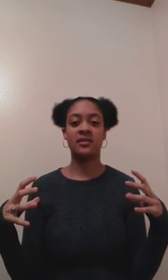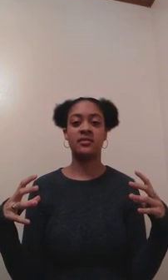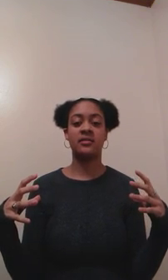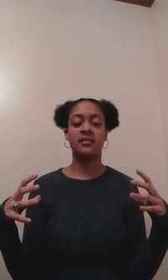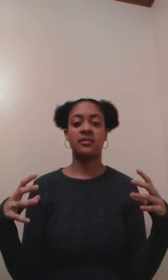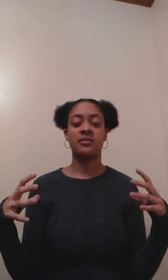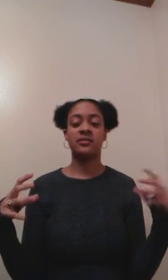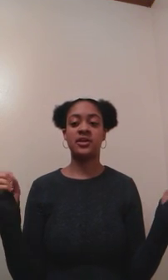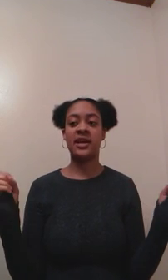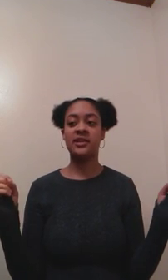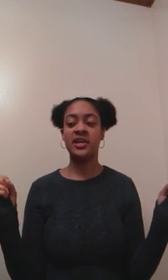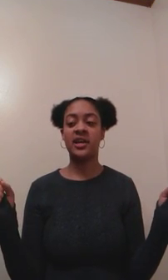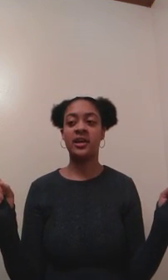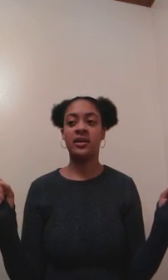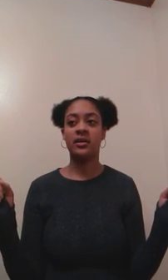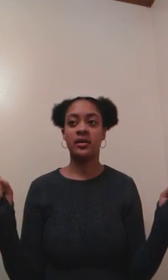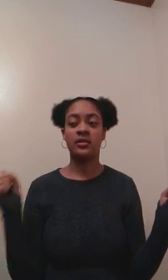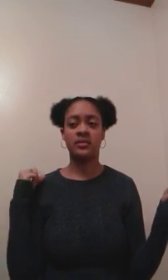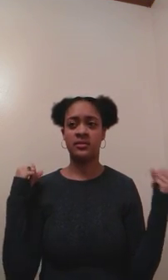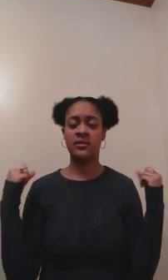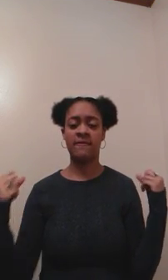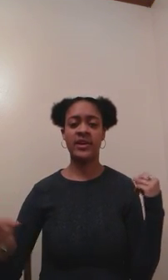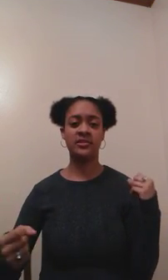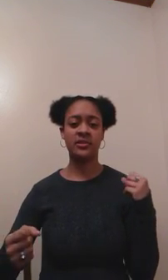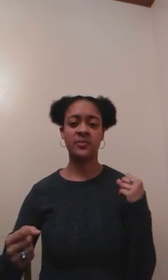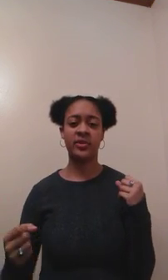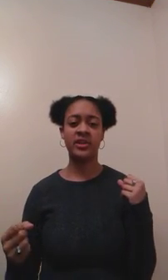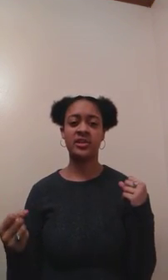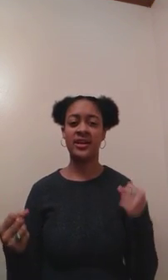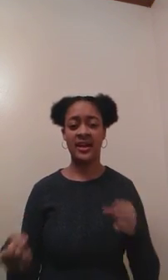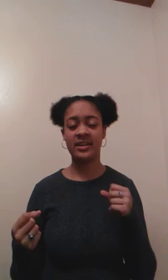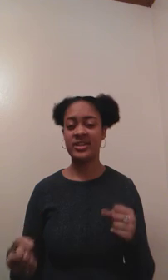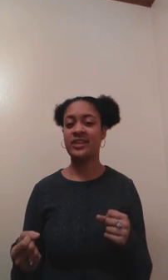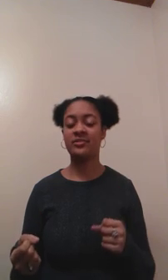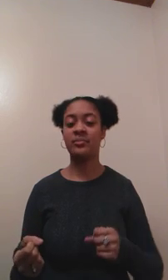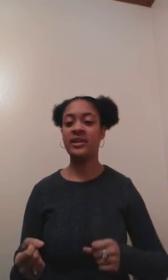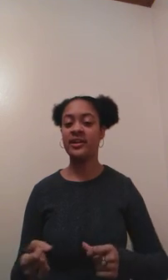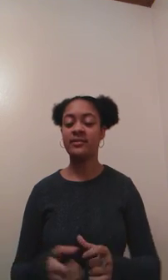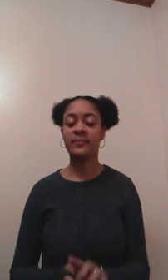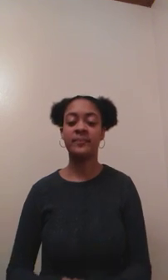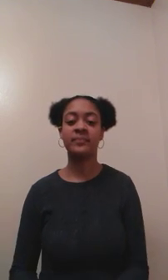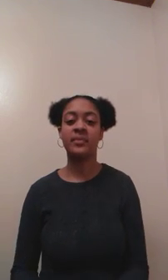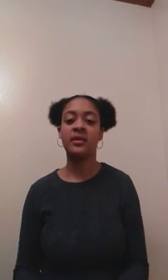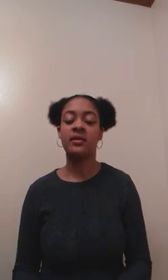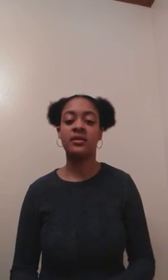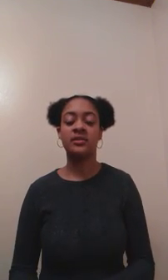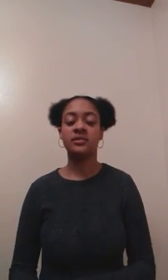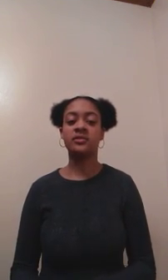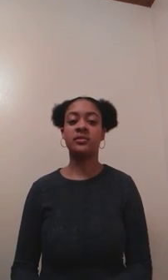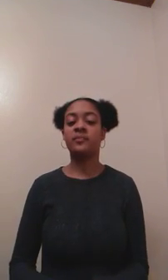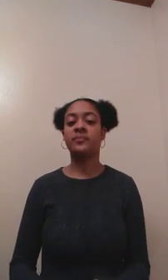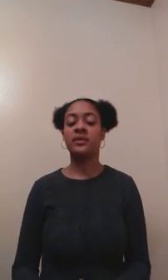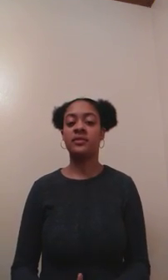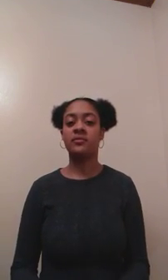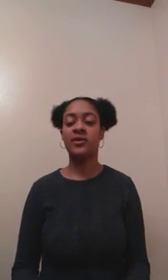and changing the facial expression can change the meaning. So, whenever